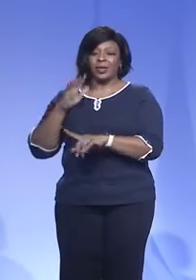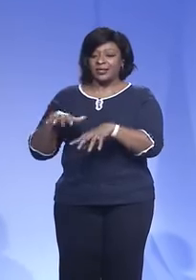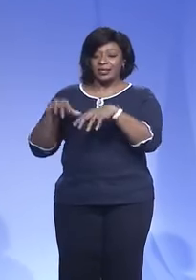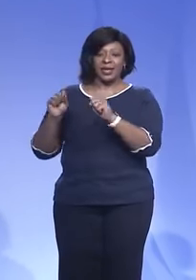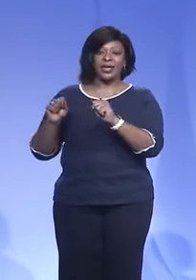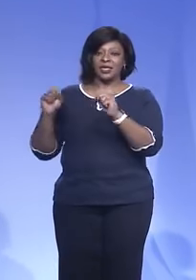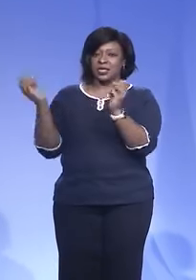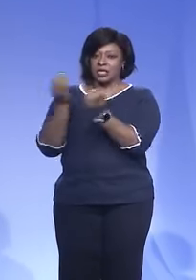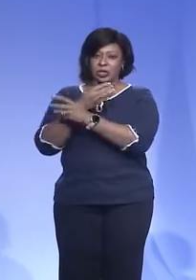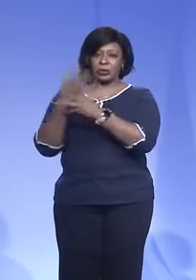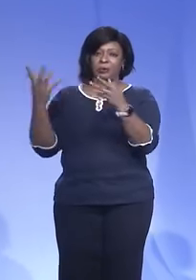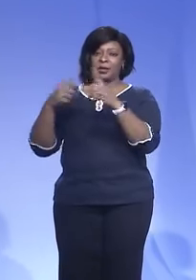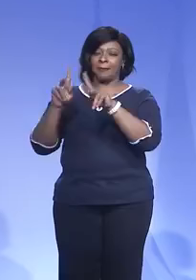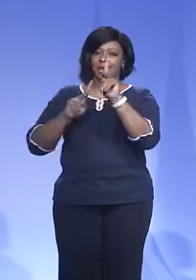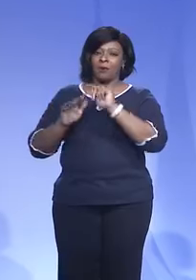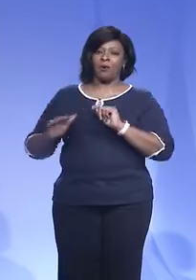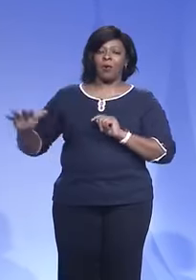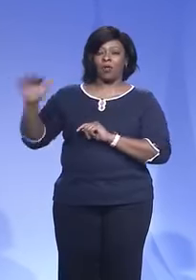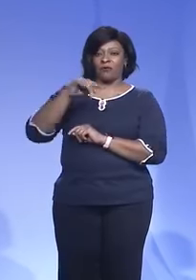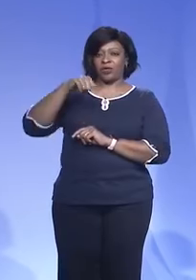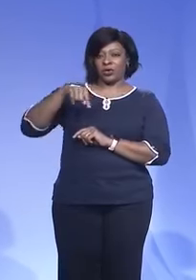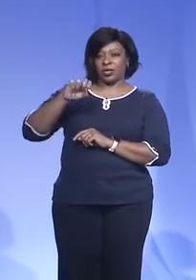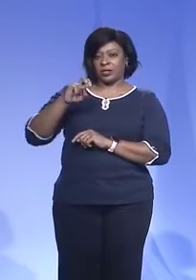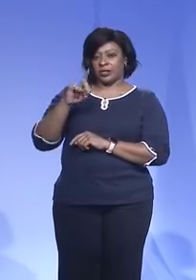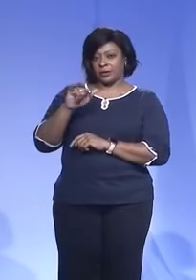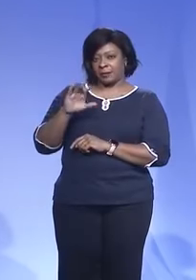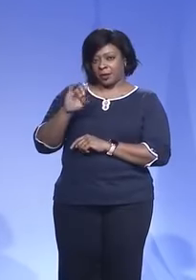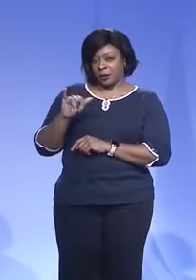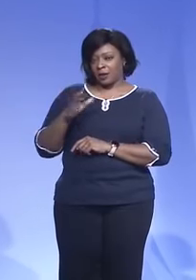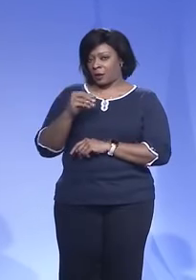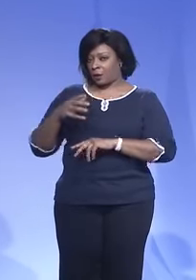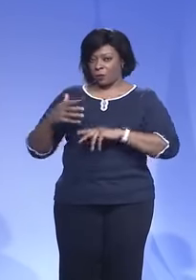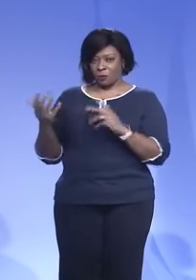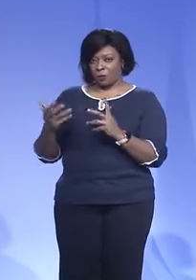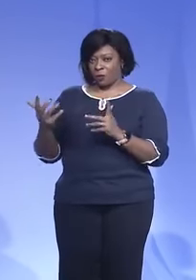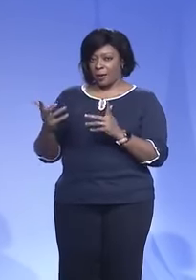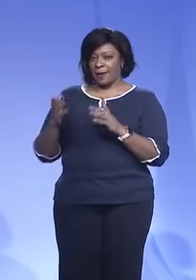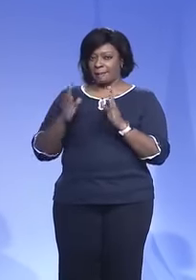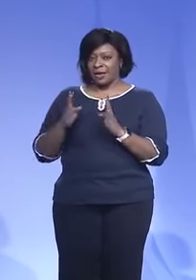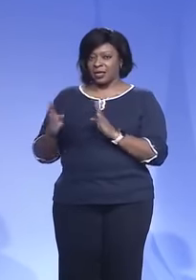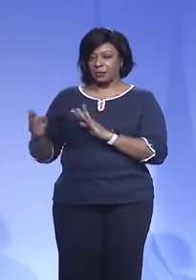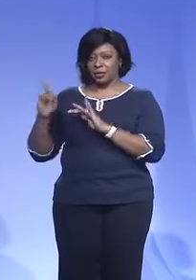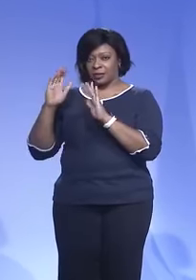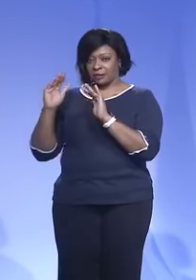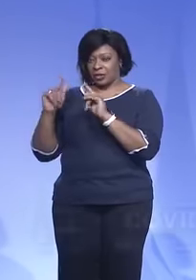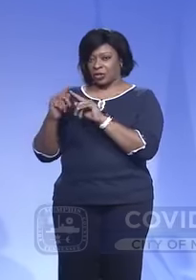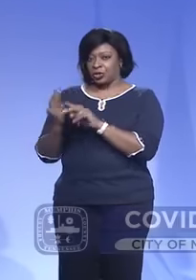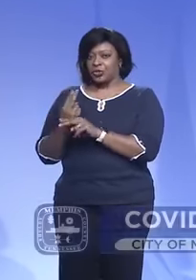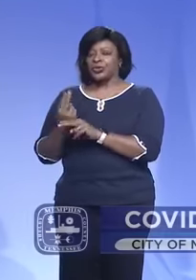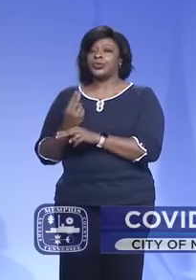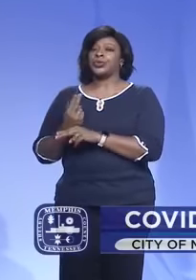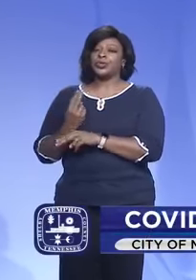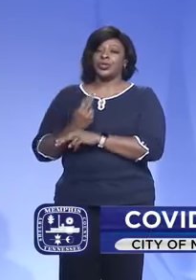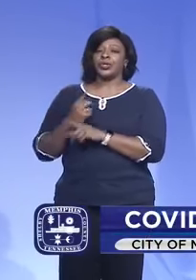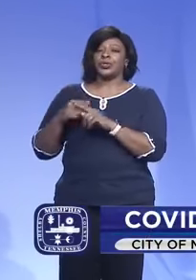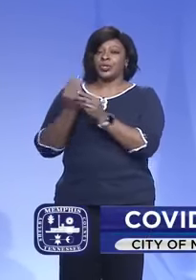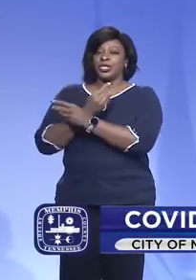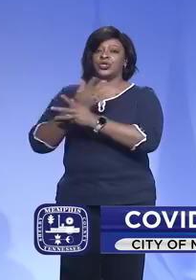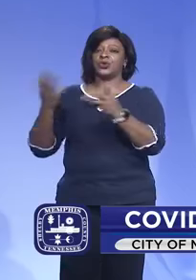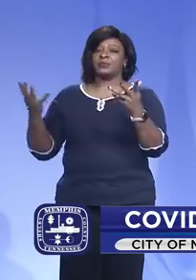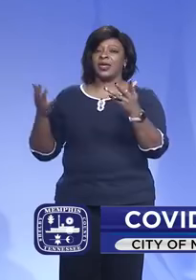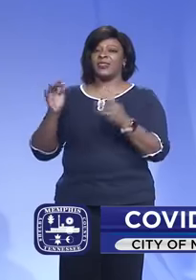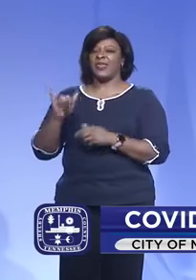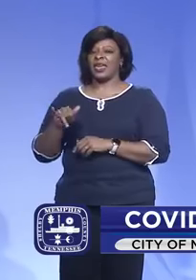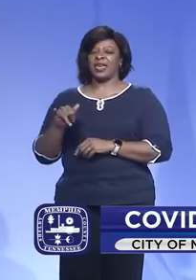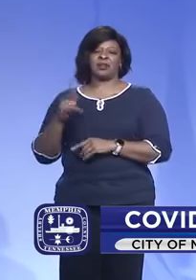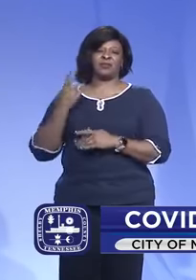to distribute it across Shelby County, and what mechanisms would you expect to use to distribute it, such